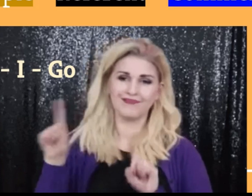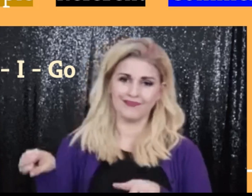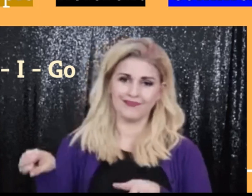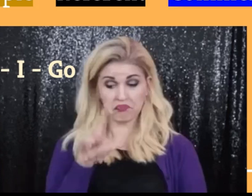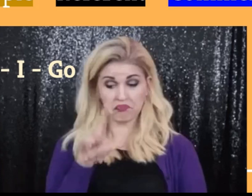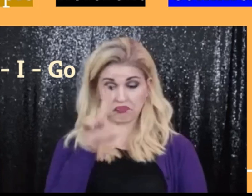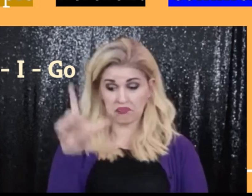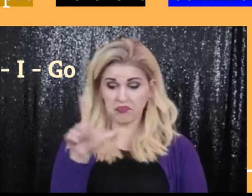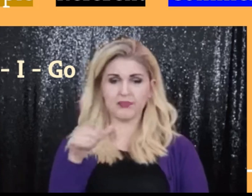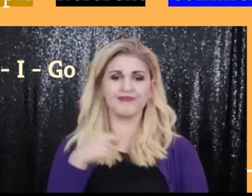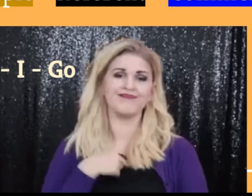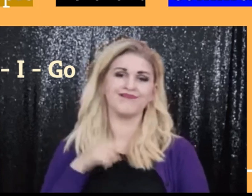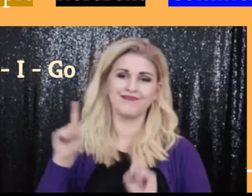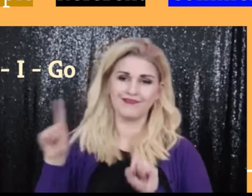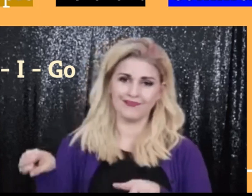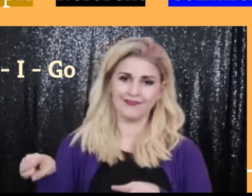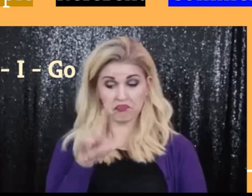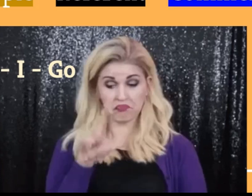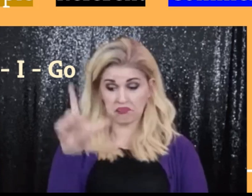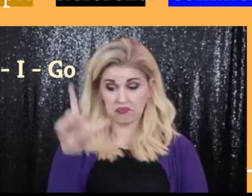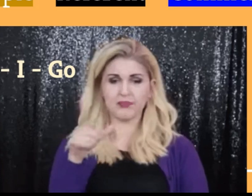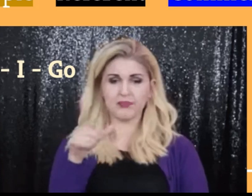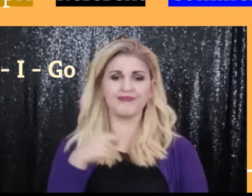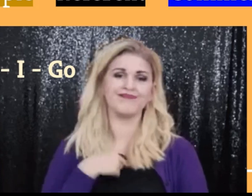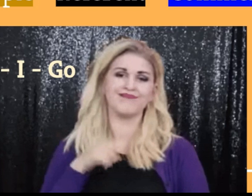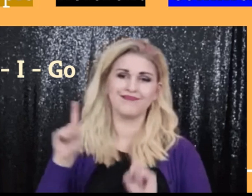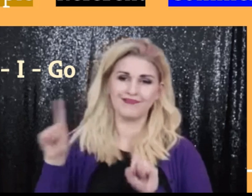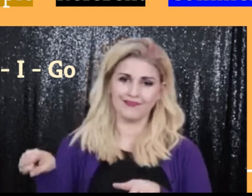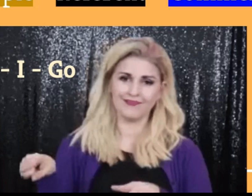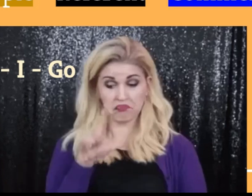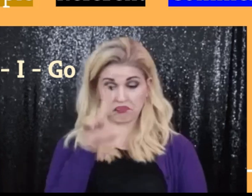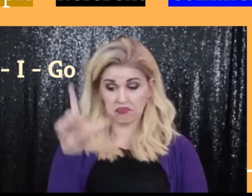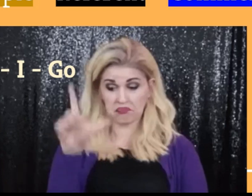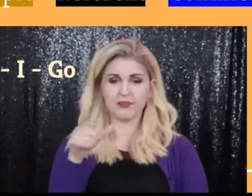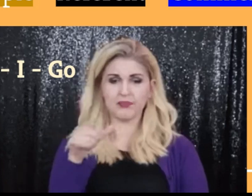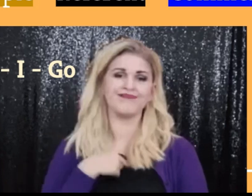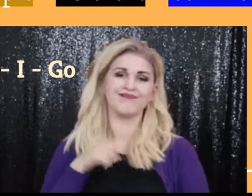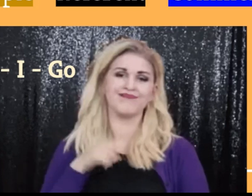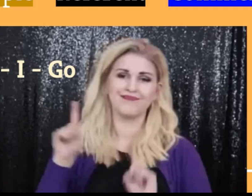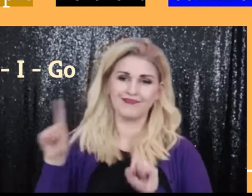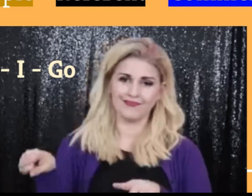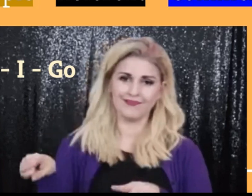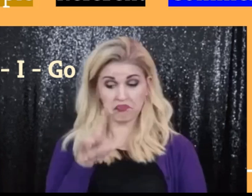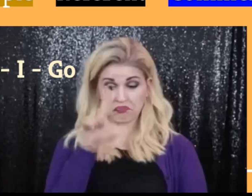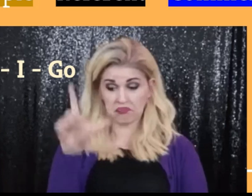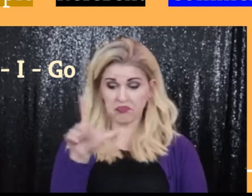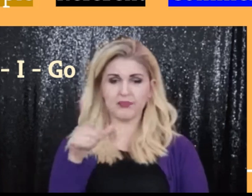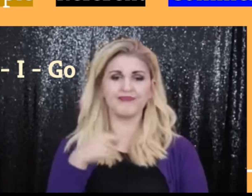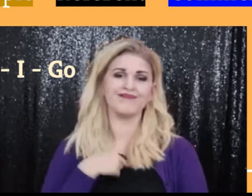that words like am, the, to, is, these words